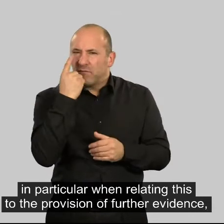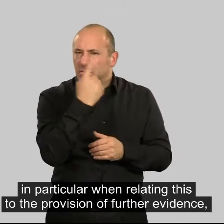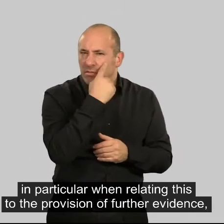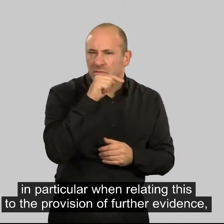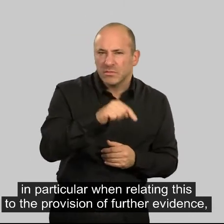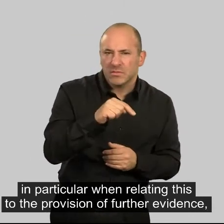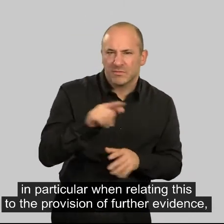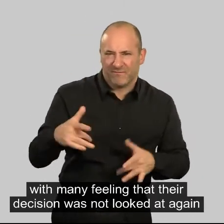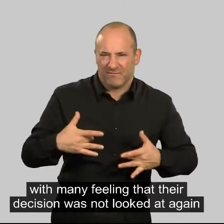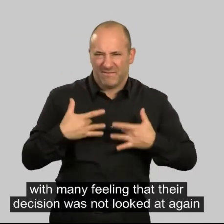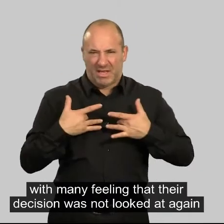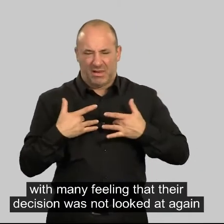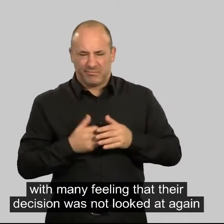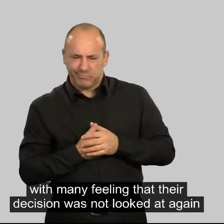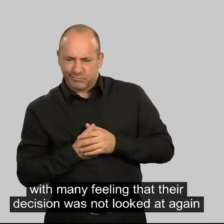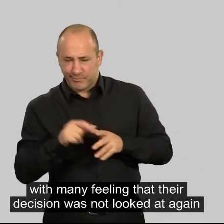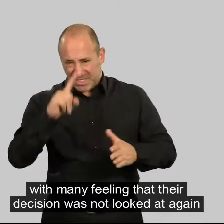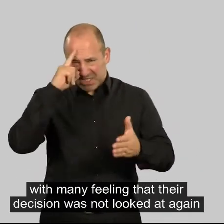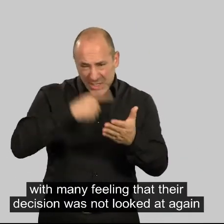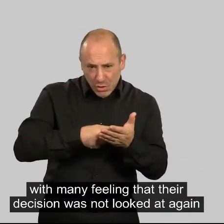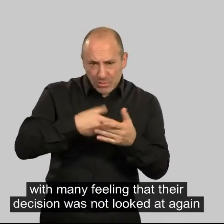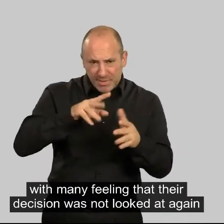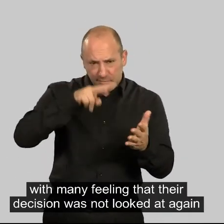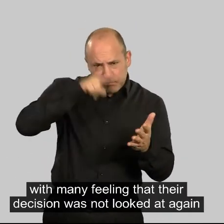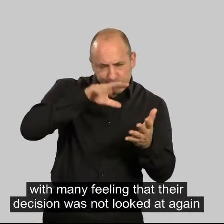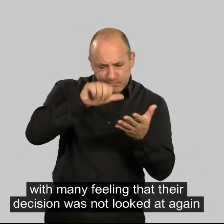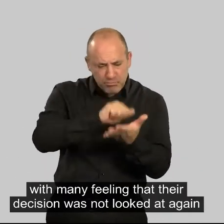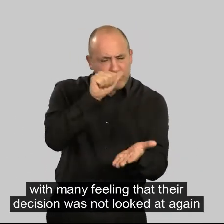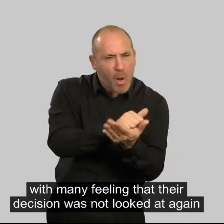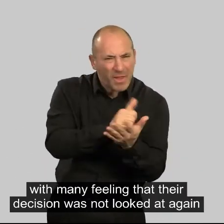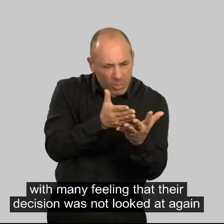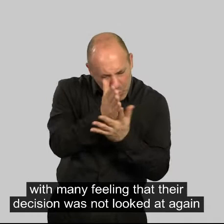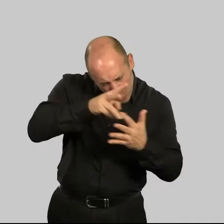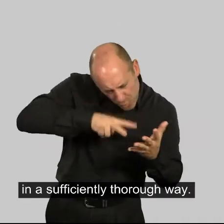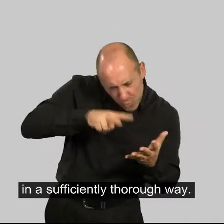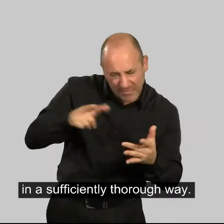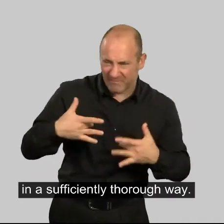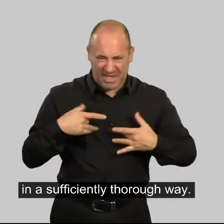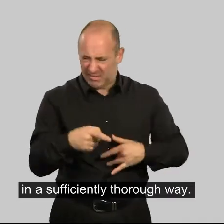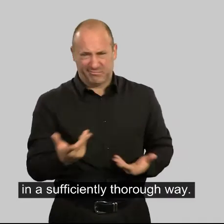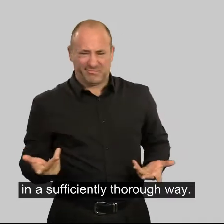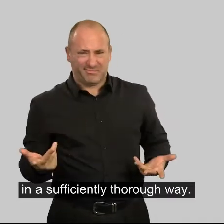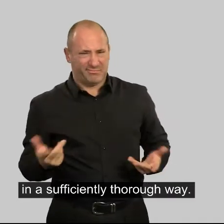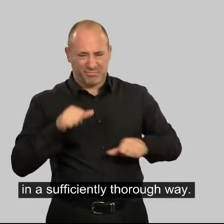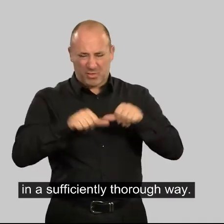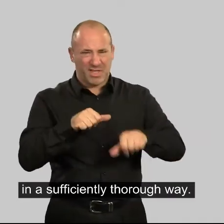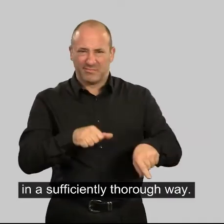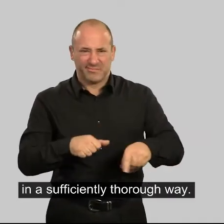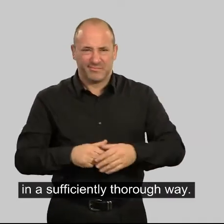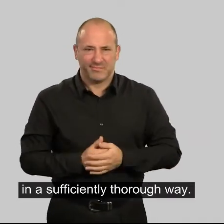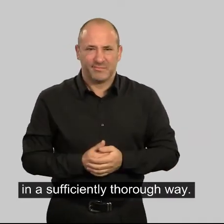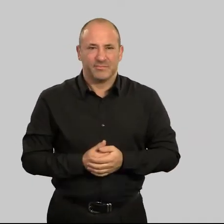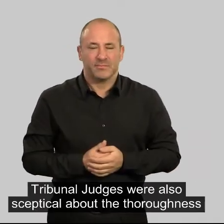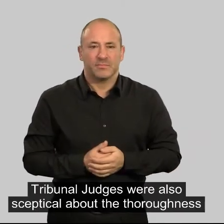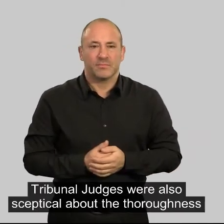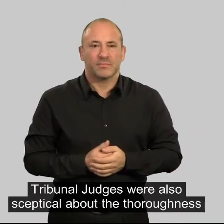the provision of further evidence, with many feeling that their decision was not looked at again in a sufficiently thorough way.